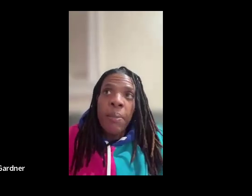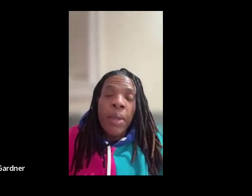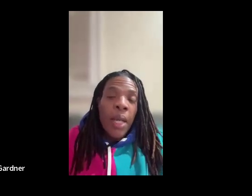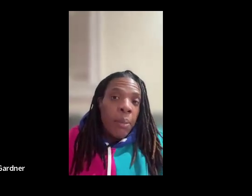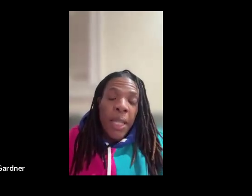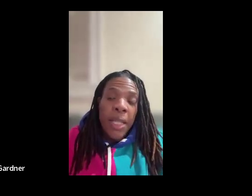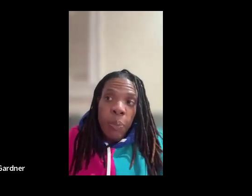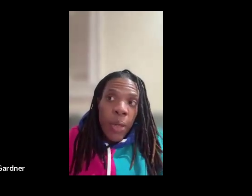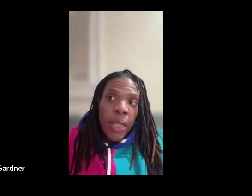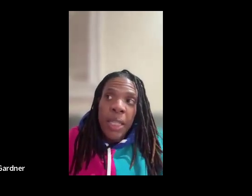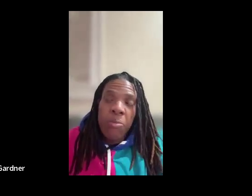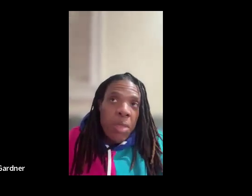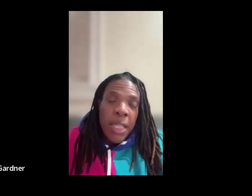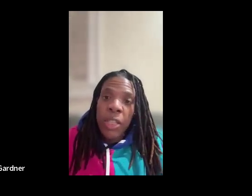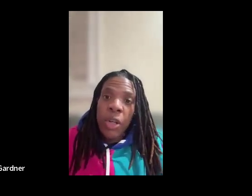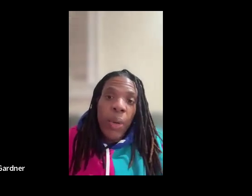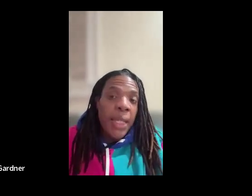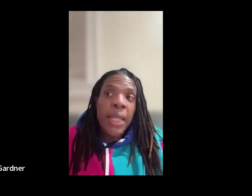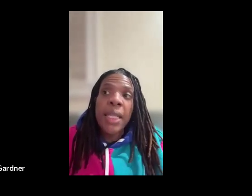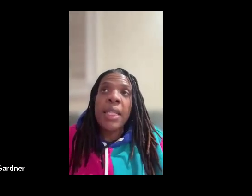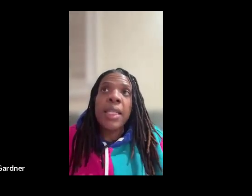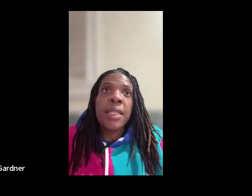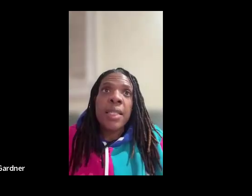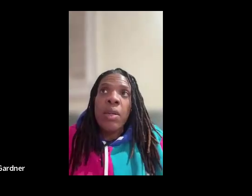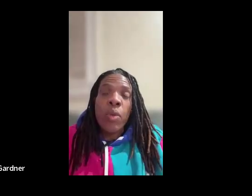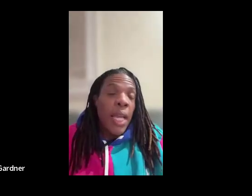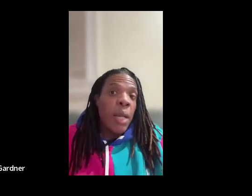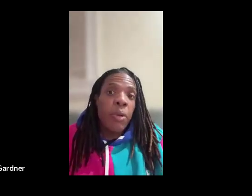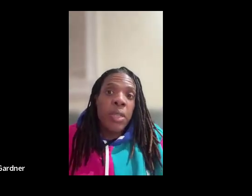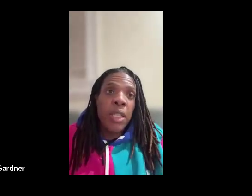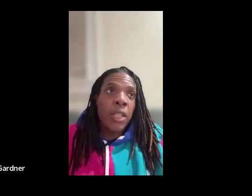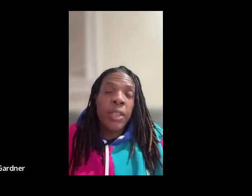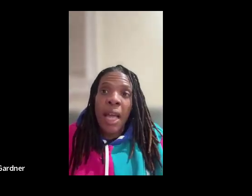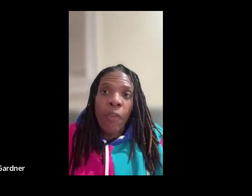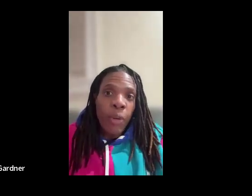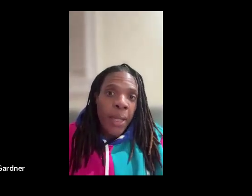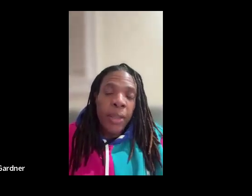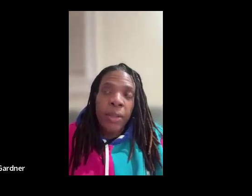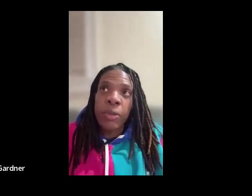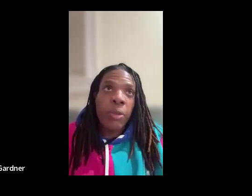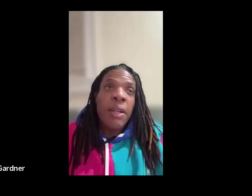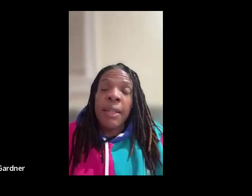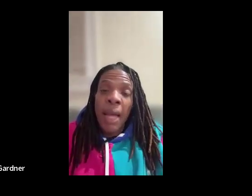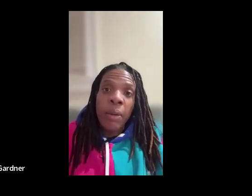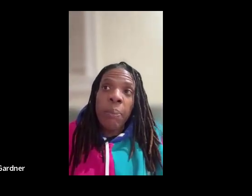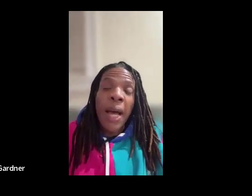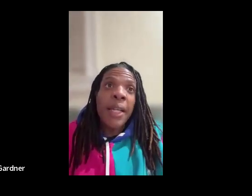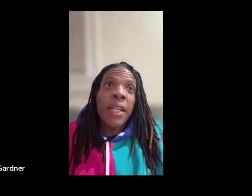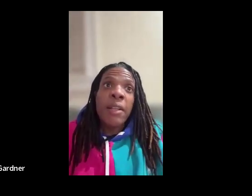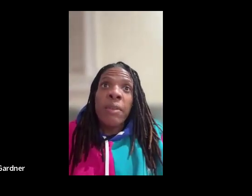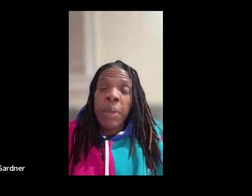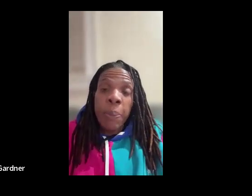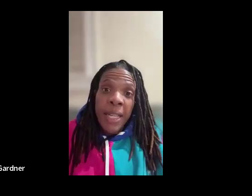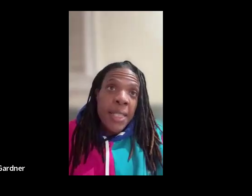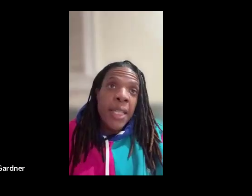self-harming. And by this point, he didn't know anything. Was able to learn his alphabet through, not